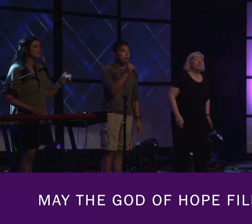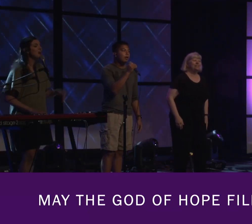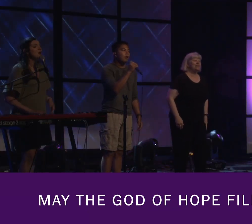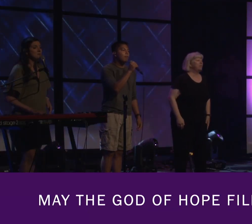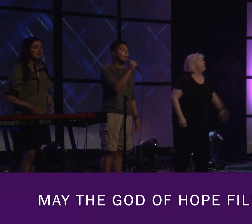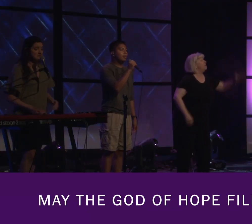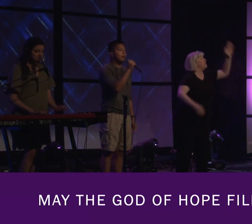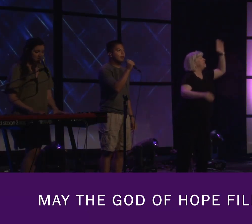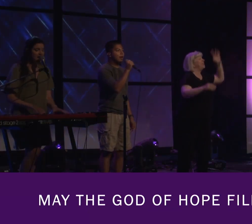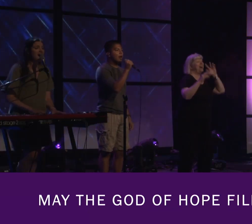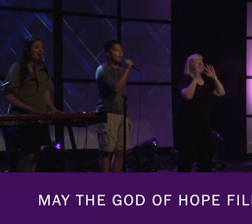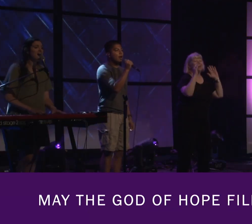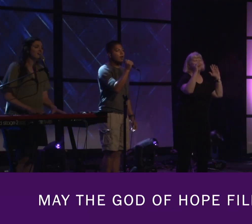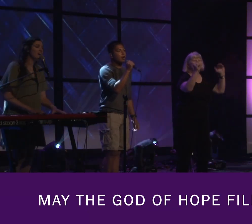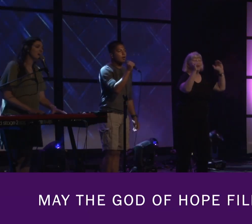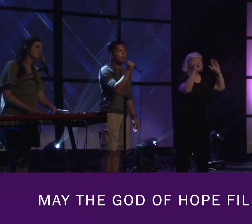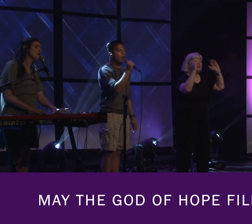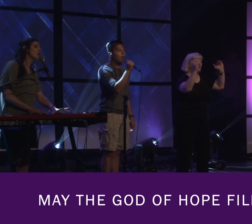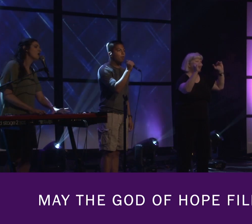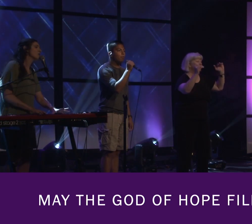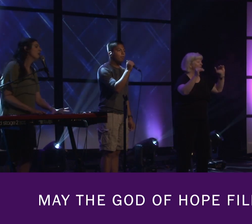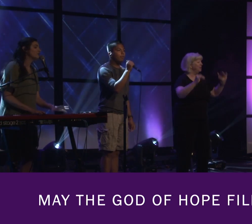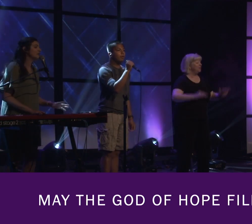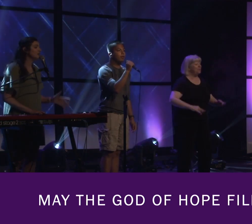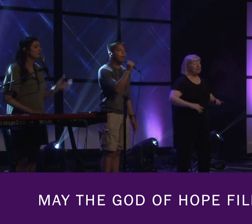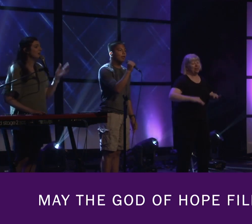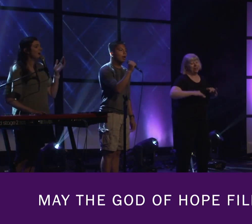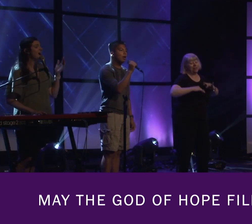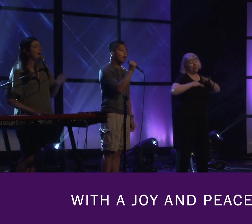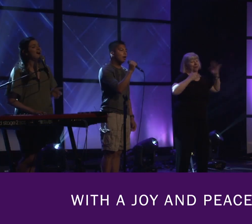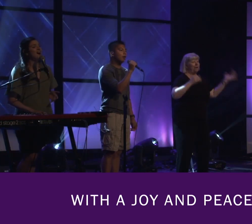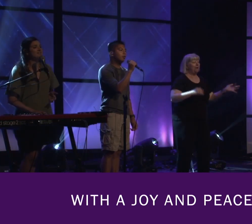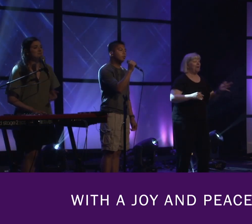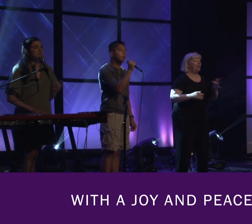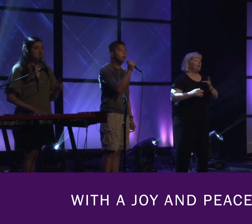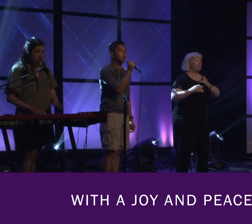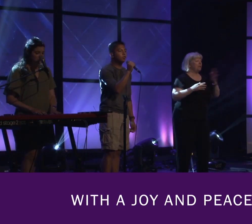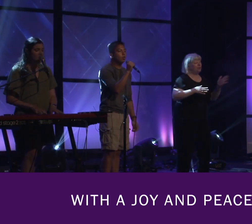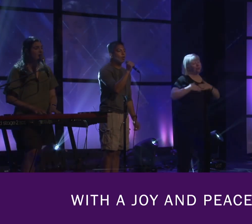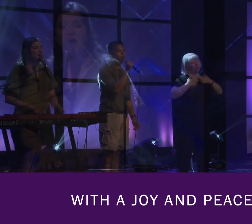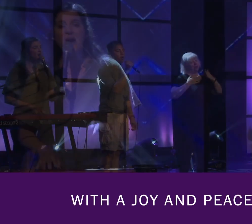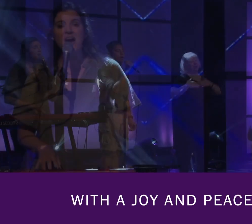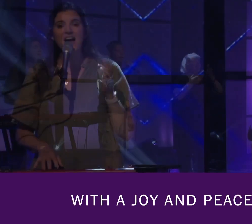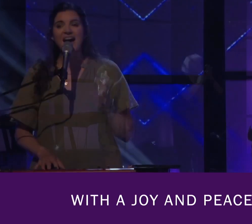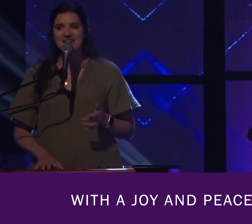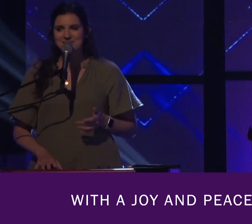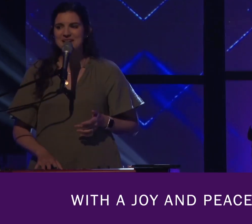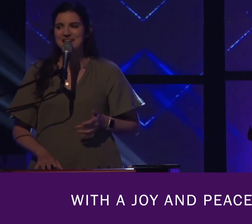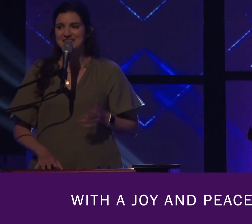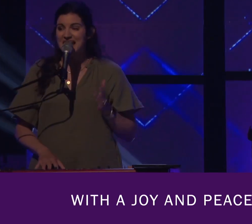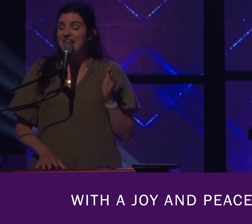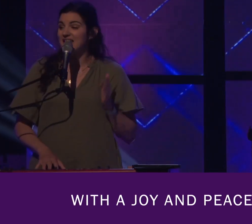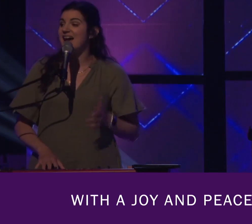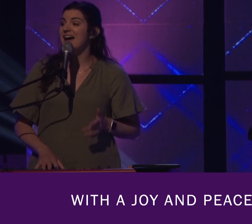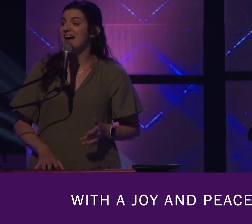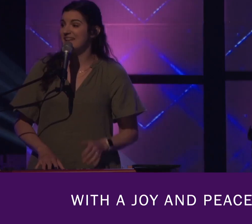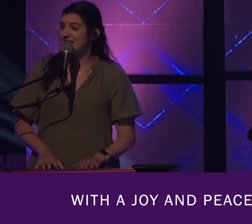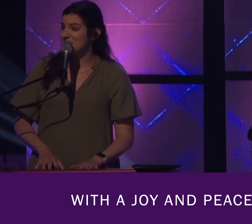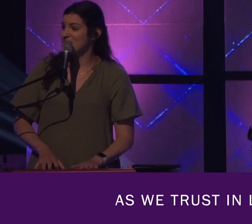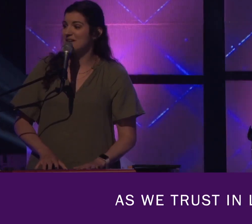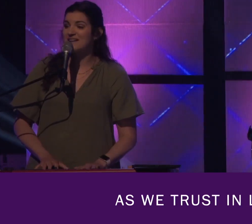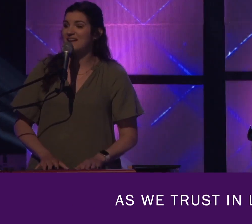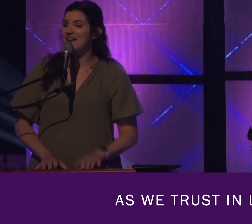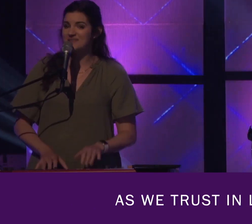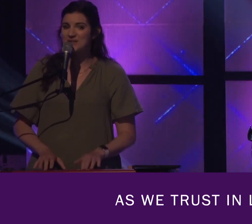life. May the God of hope fill our hearts with the joy and peace. Let